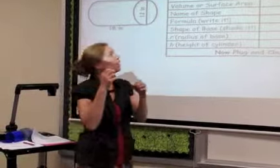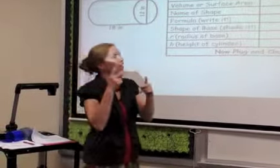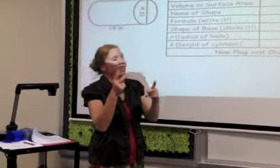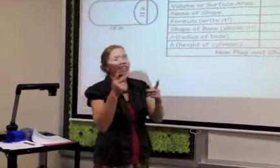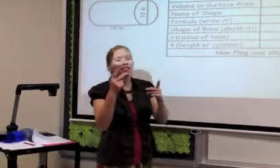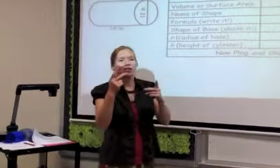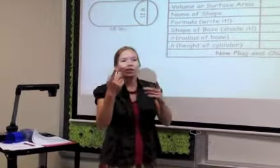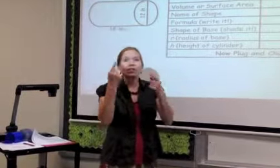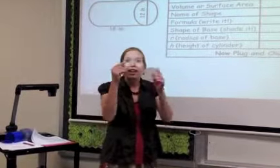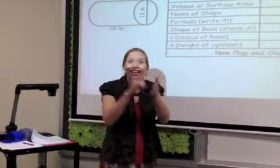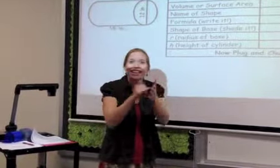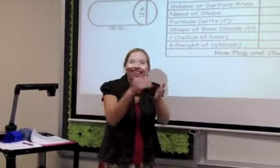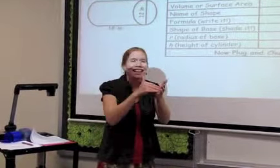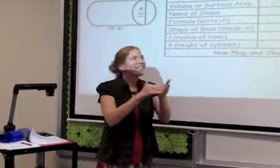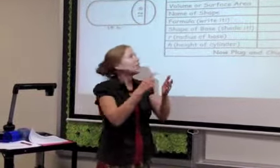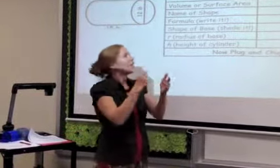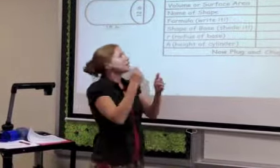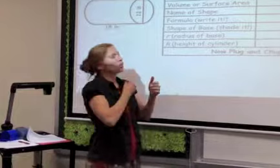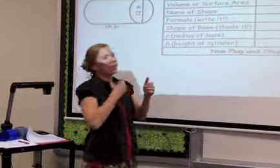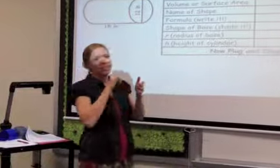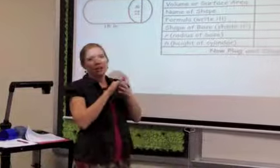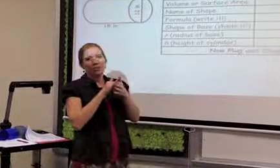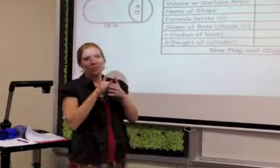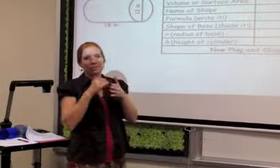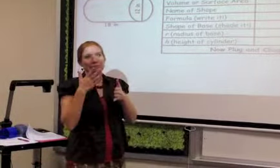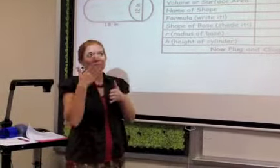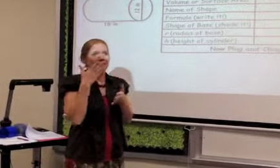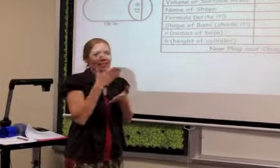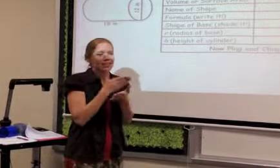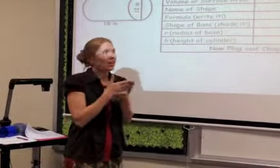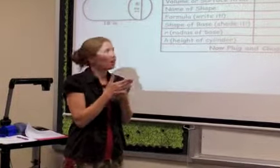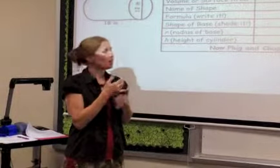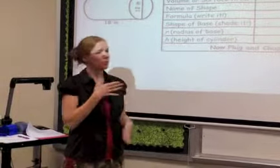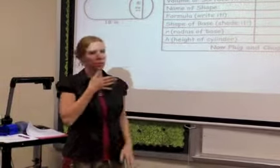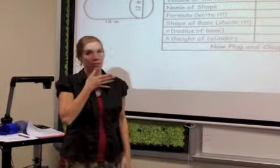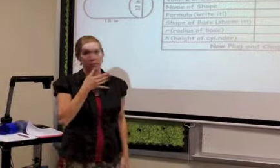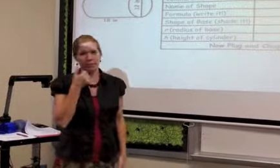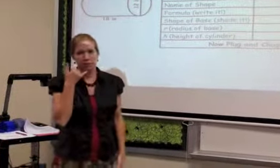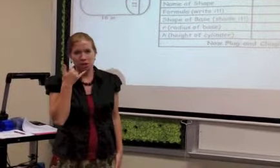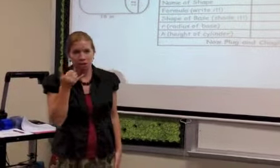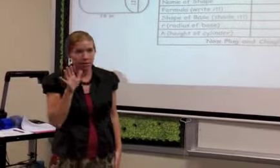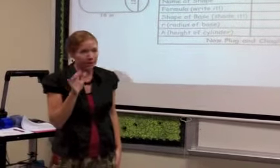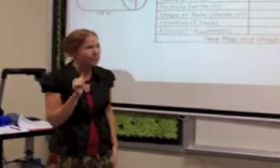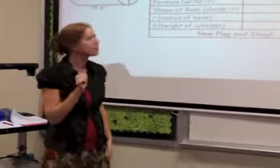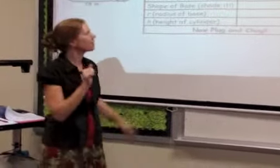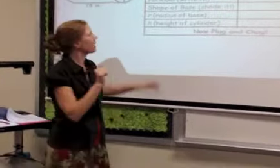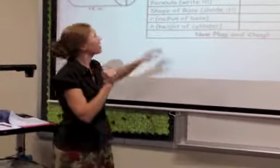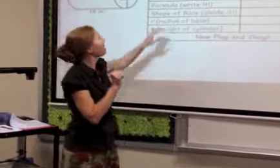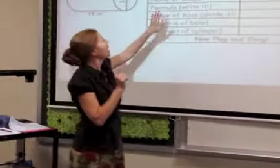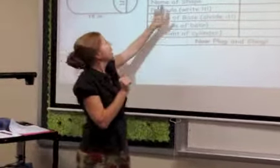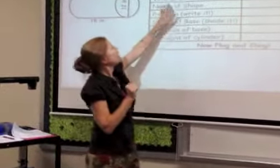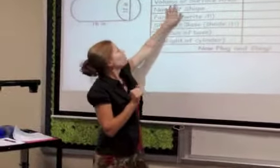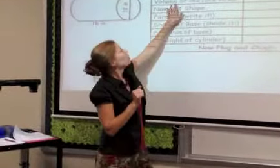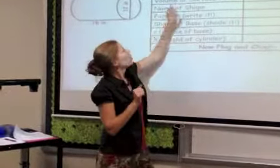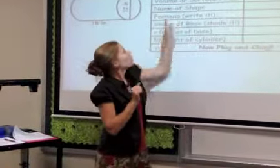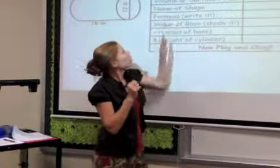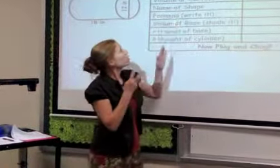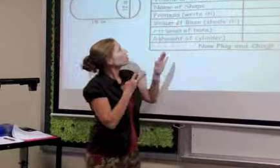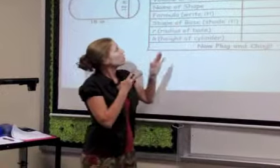Okay, so let's try that again. Sorry, that one got cut off. My mom called. Okay, we're going